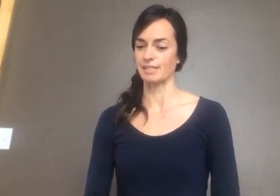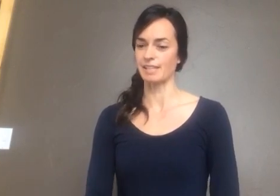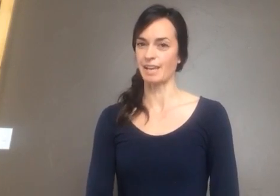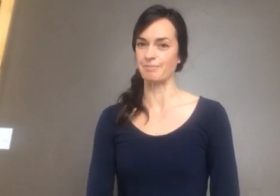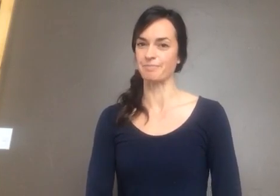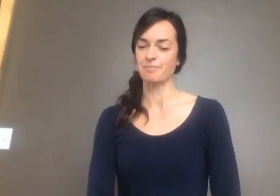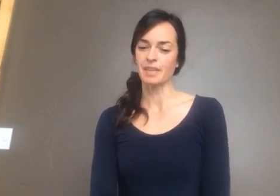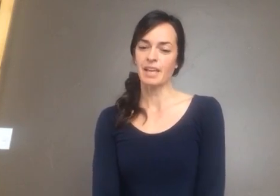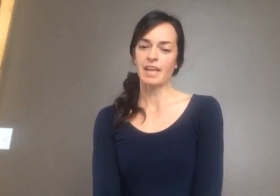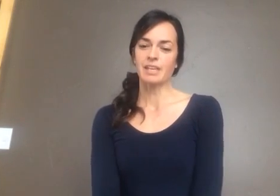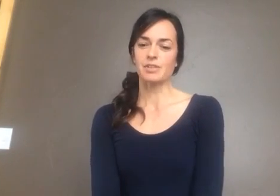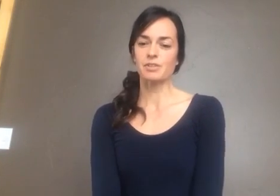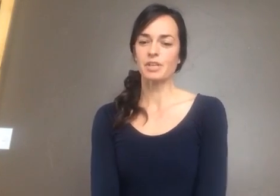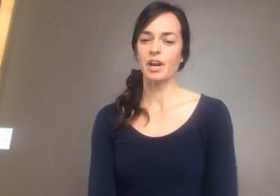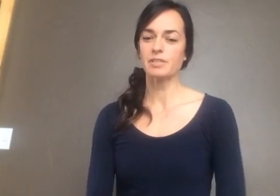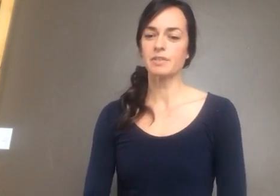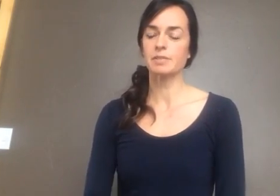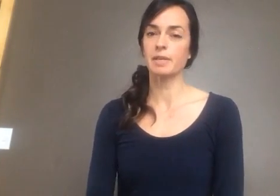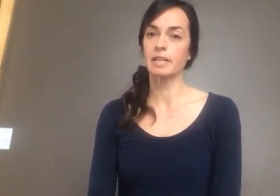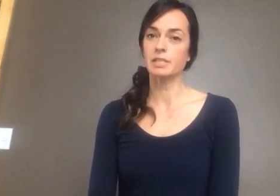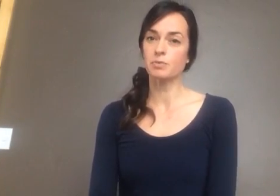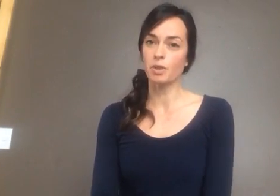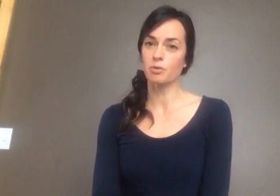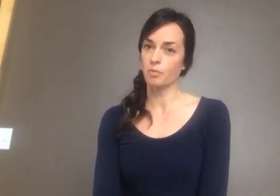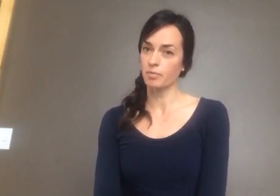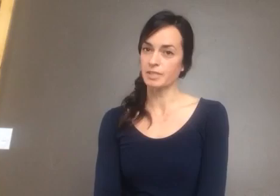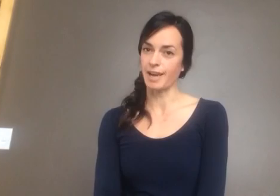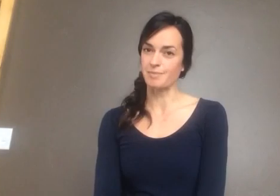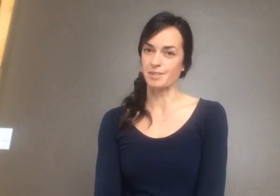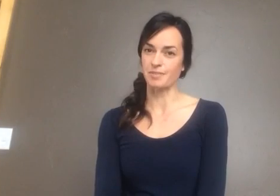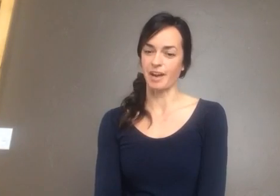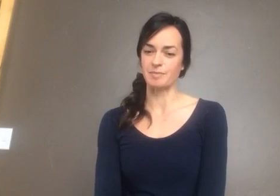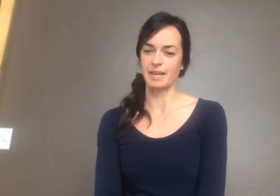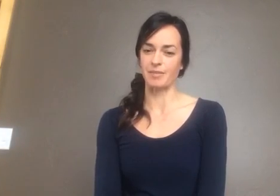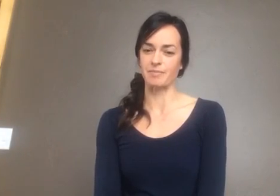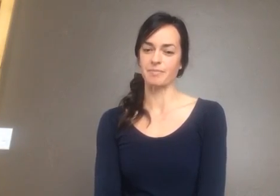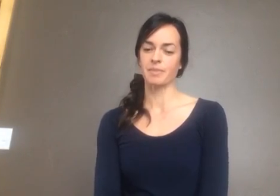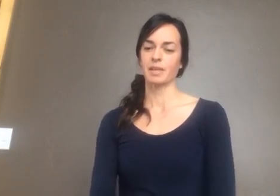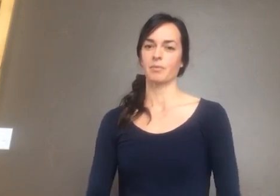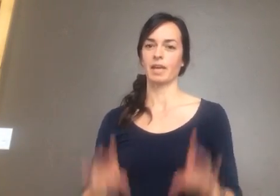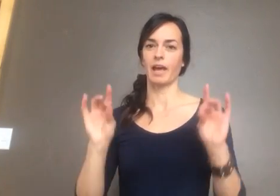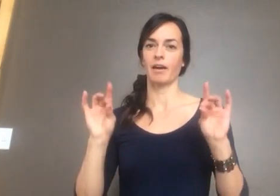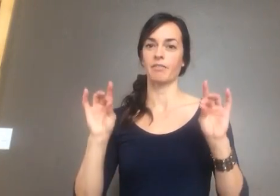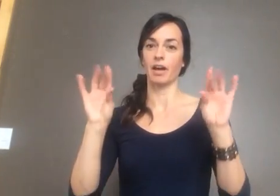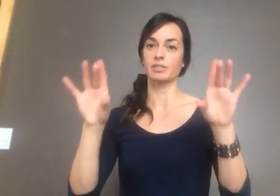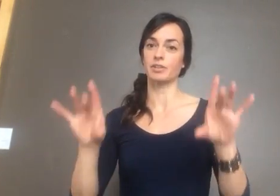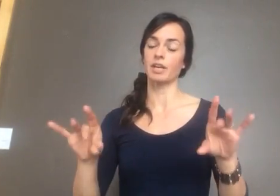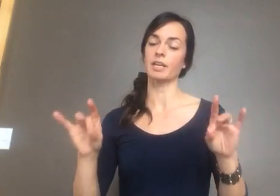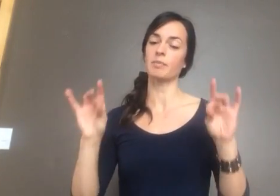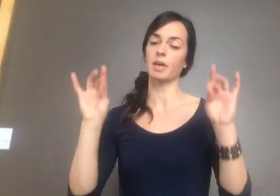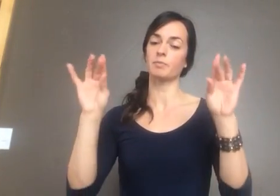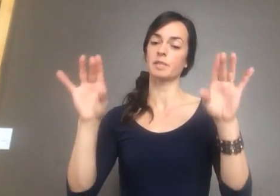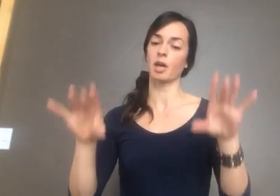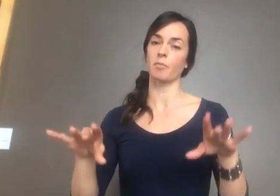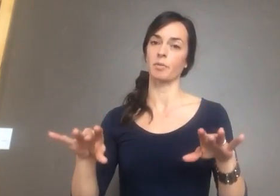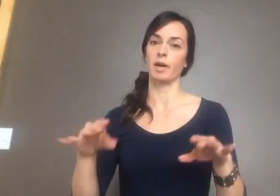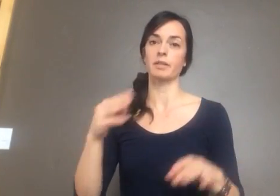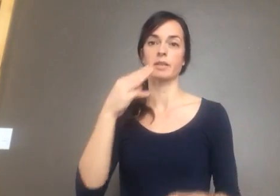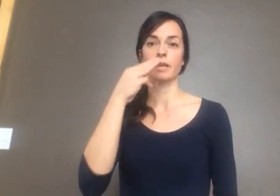the sign. So those are the cards for this week. Let's just run through them one more time so you've got them down. We have Australia becomes a Commonwealth,